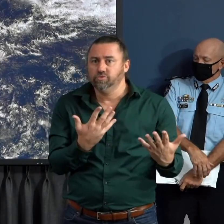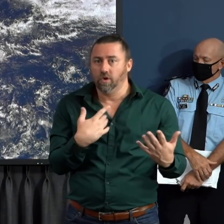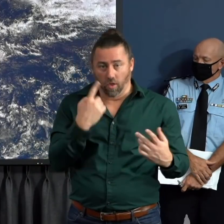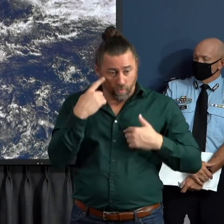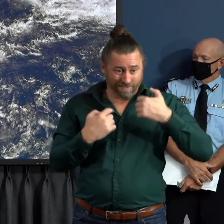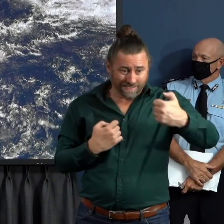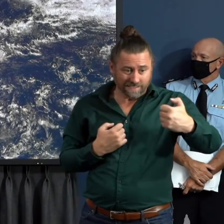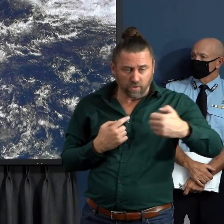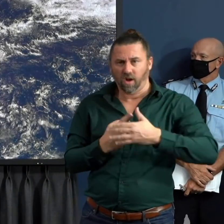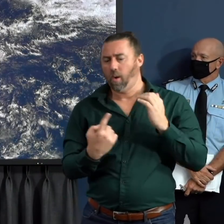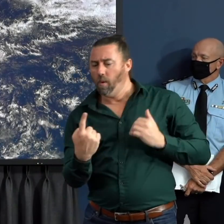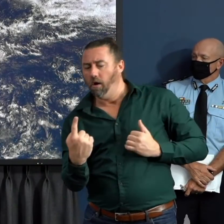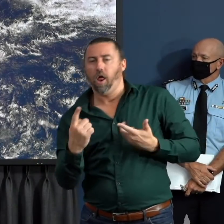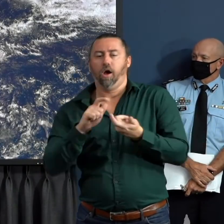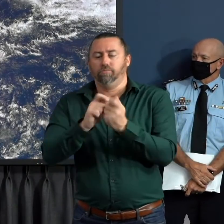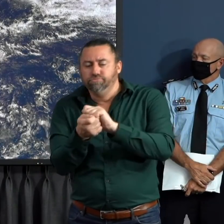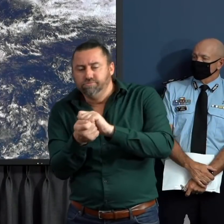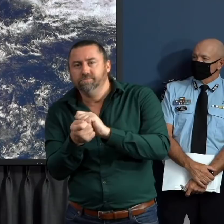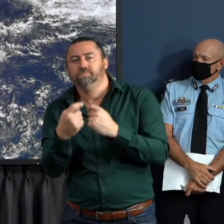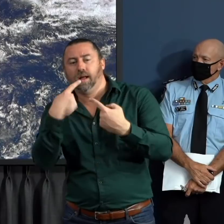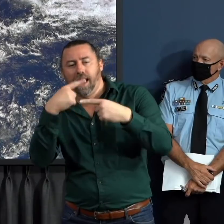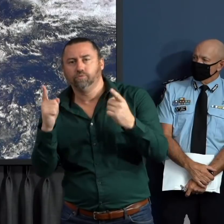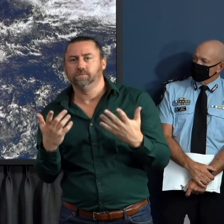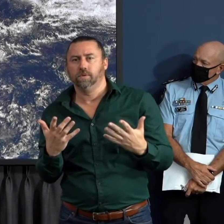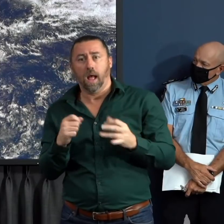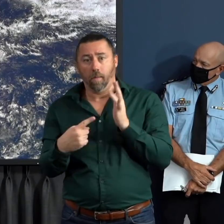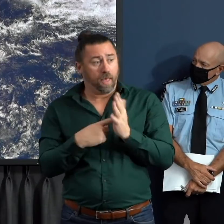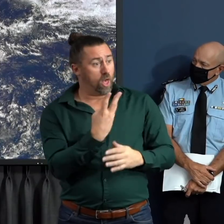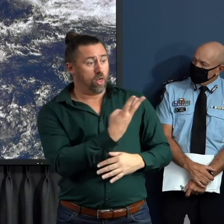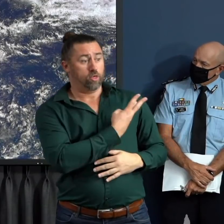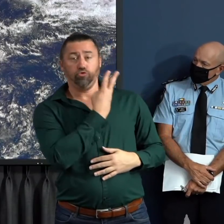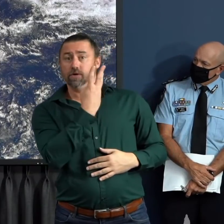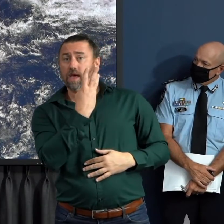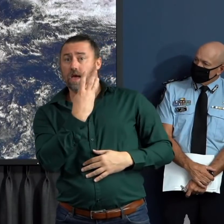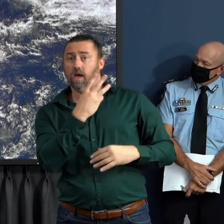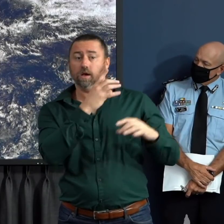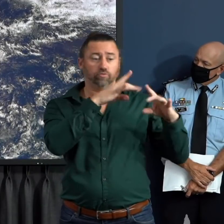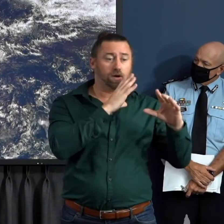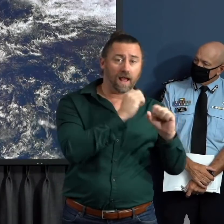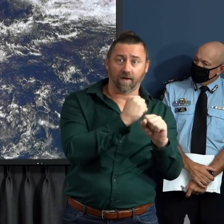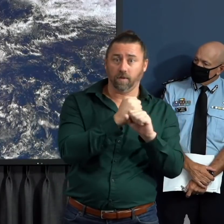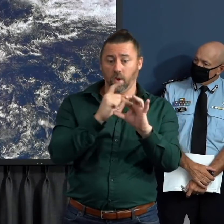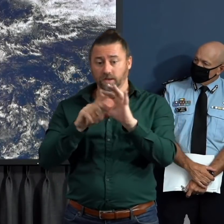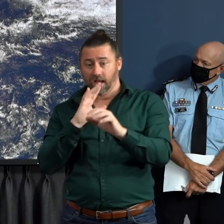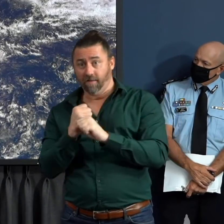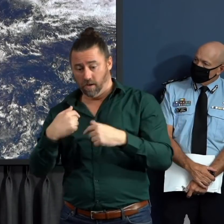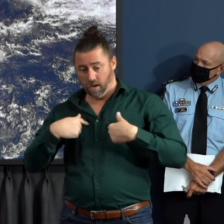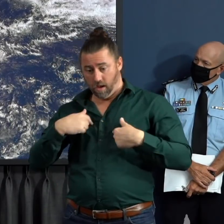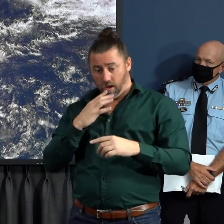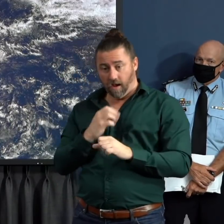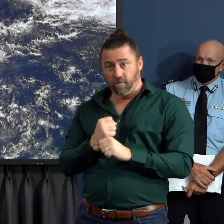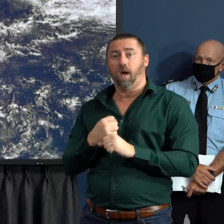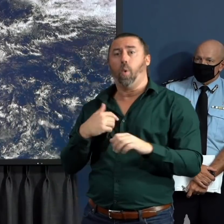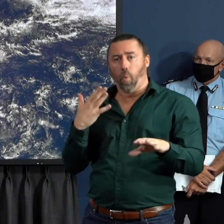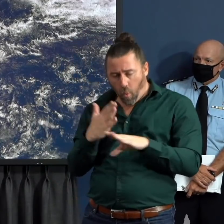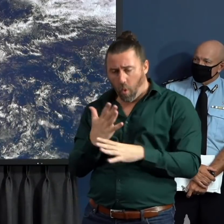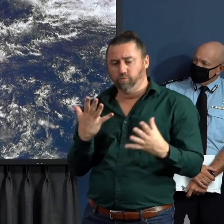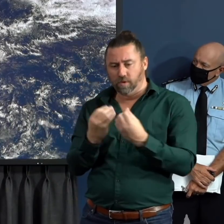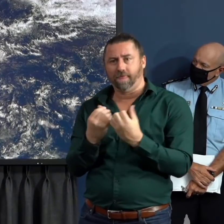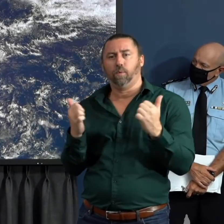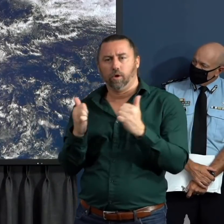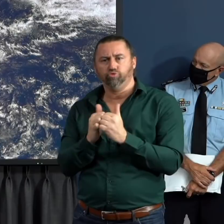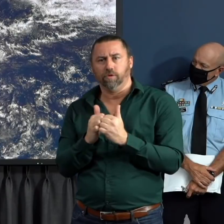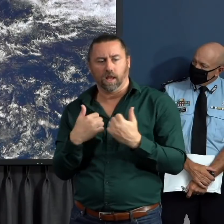to change, but there is no disagreement between the 3 levels of government here. What we have is an evolving situation. What's your